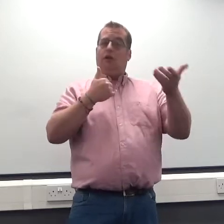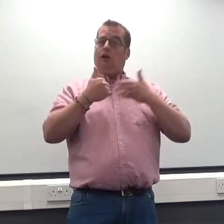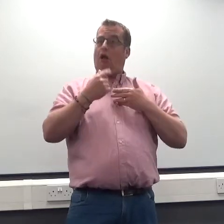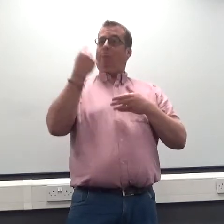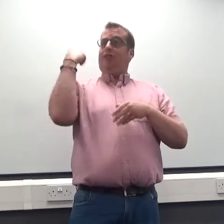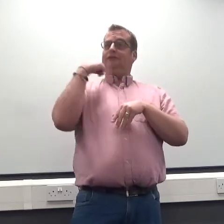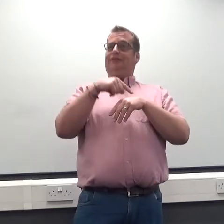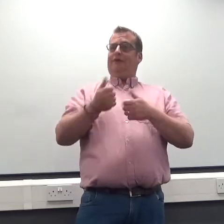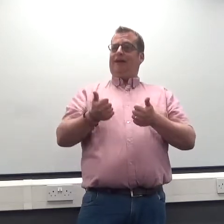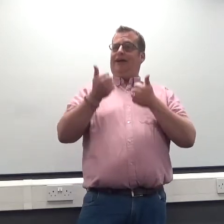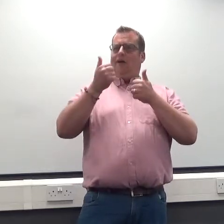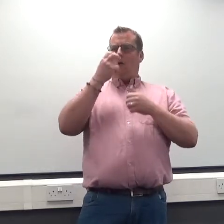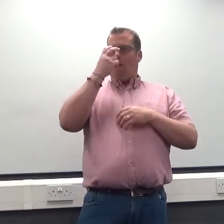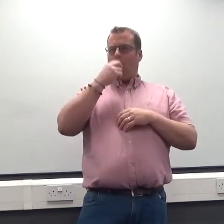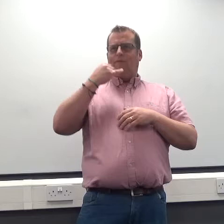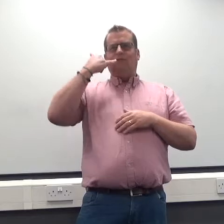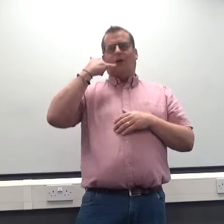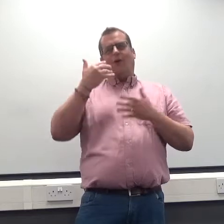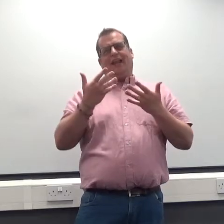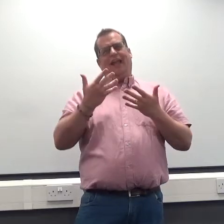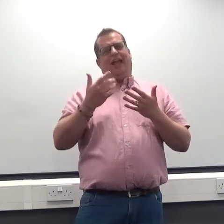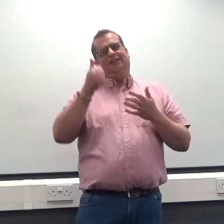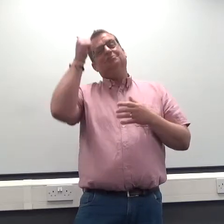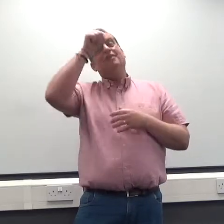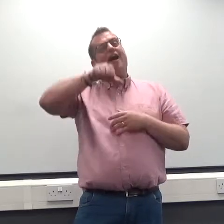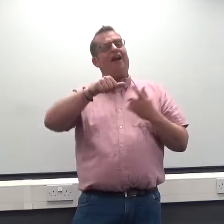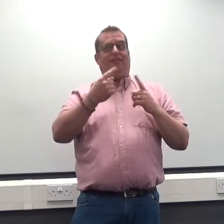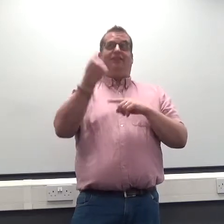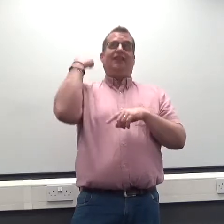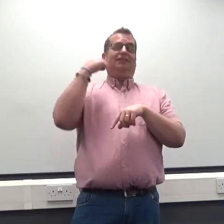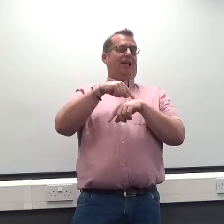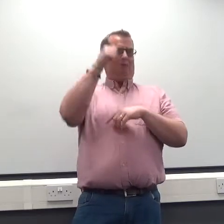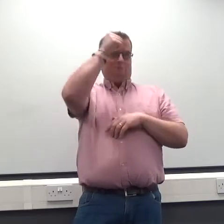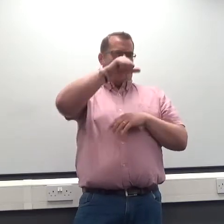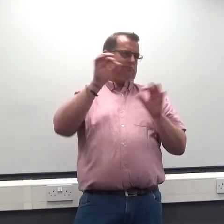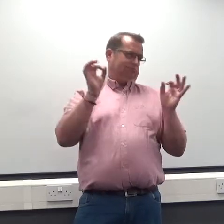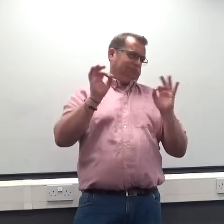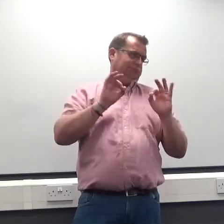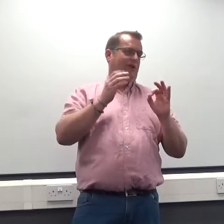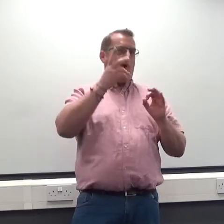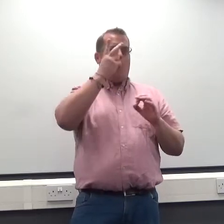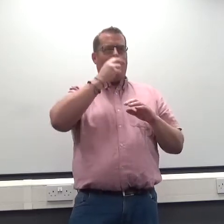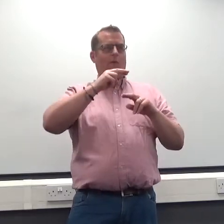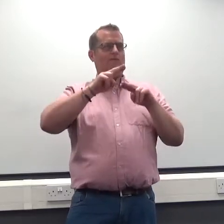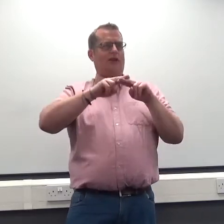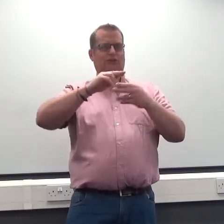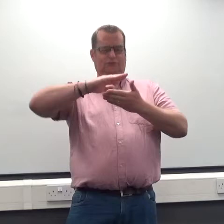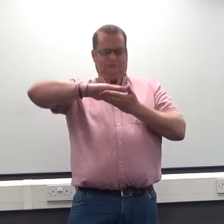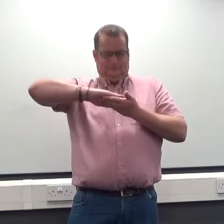Obviously it meant that within my role I wouldn't be able to use the telephone. And obviously we didn't have technology. There